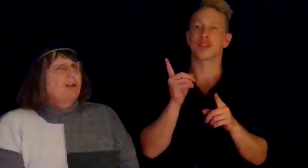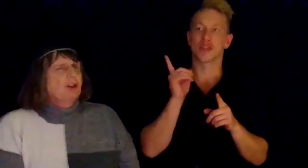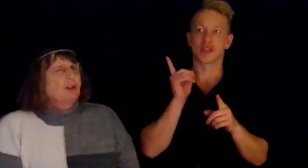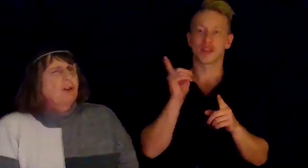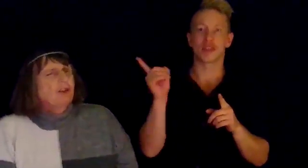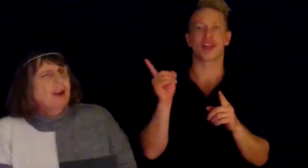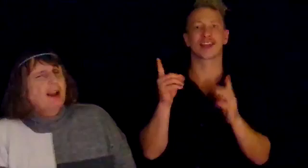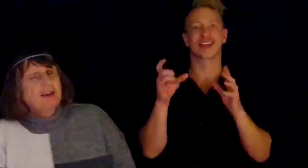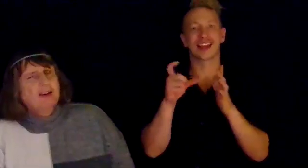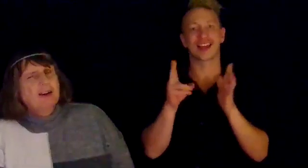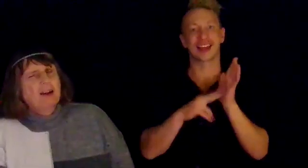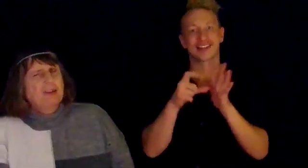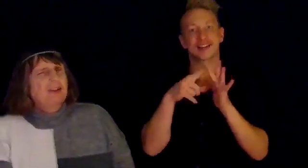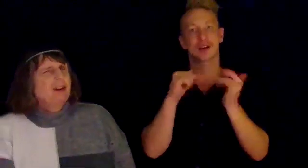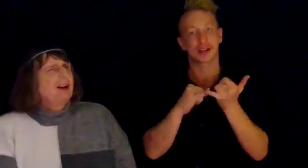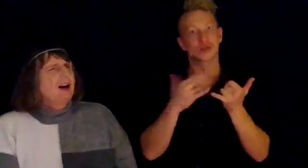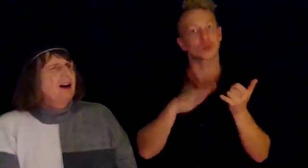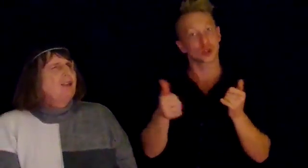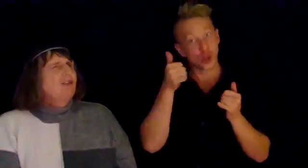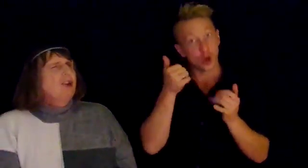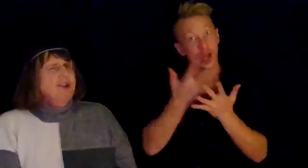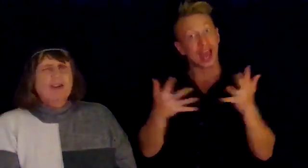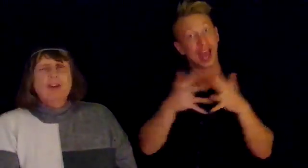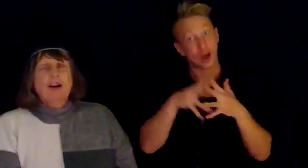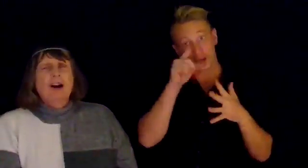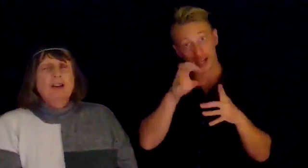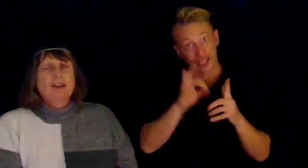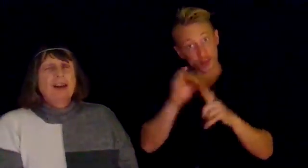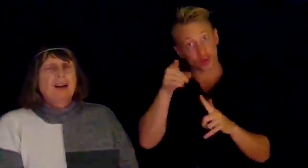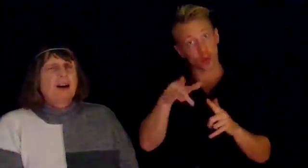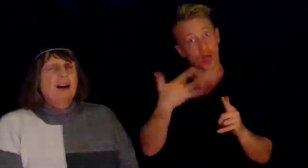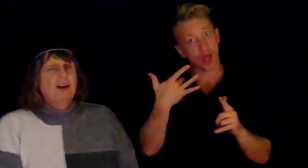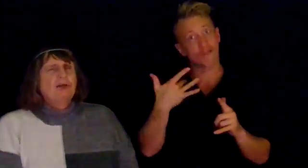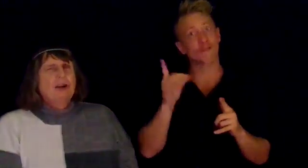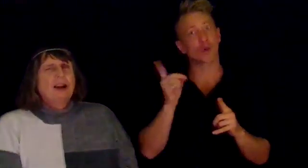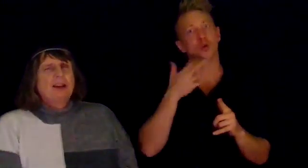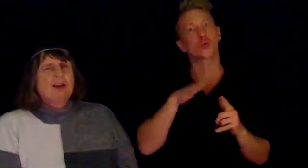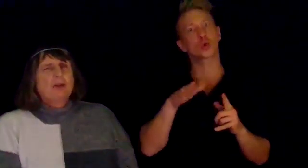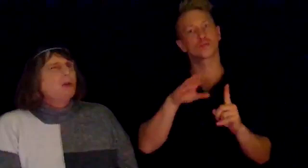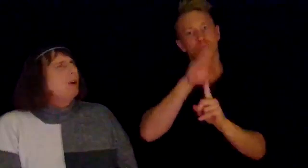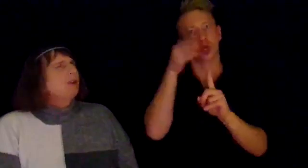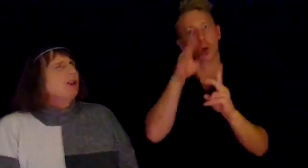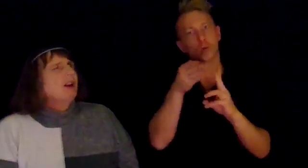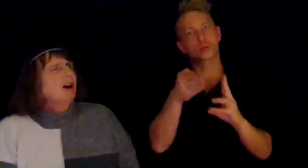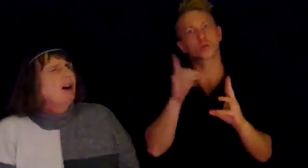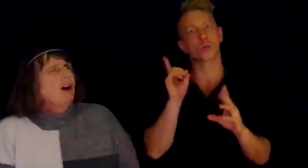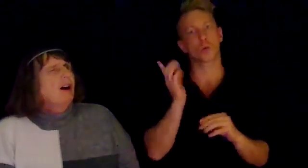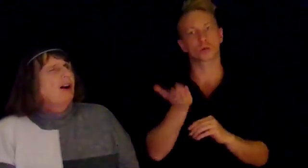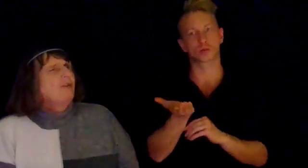improve your life through the NDIS. Meredith, I think that is